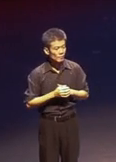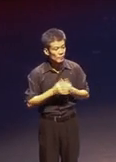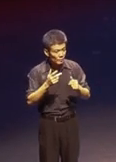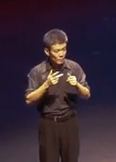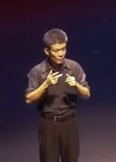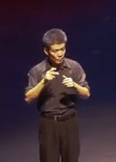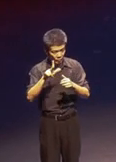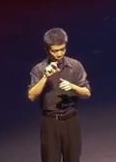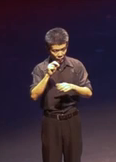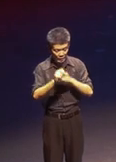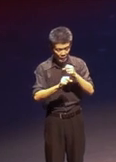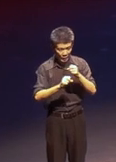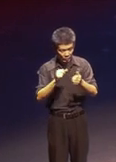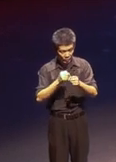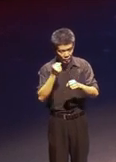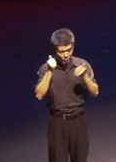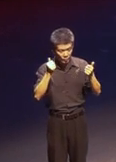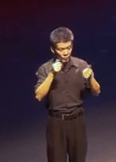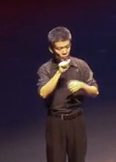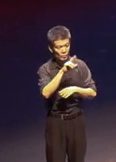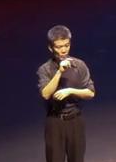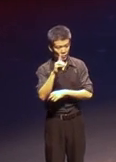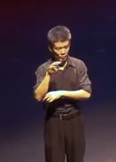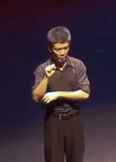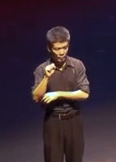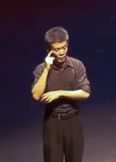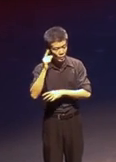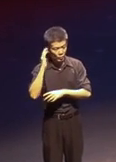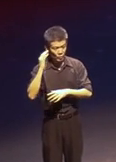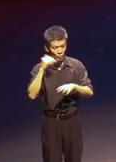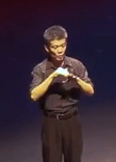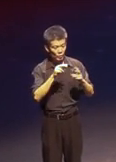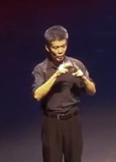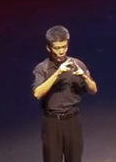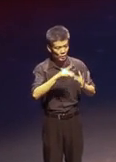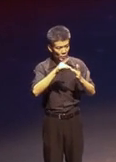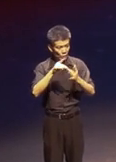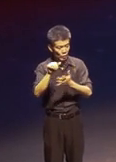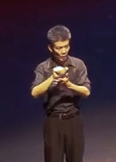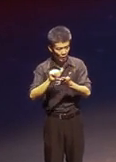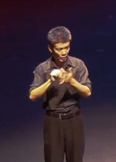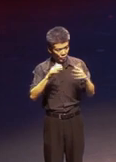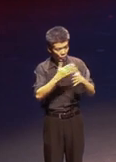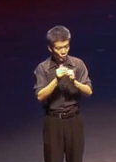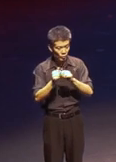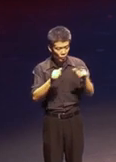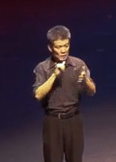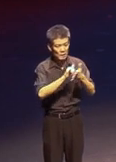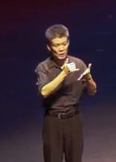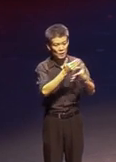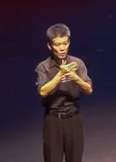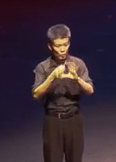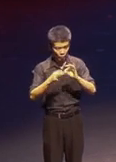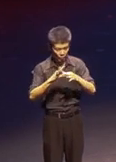The 30th anniversary of ArtDis. I am the patron of ArtDis, formerly known as Very Special Arts. I've been asked to share with you the story